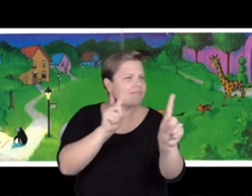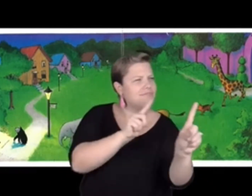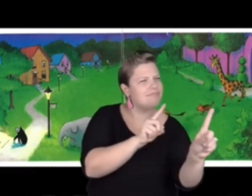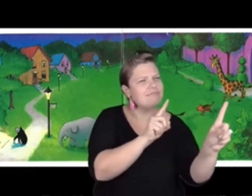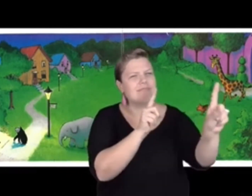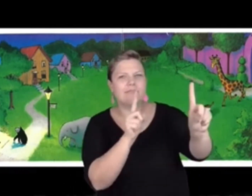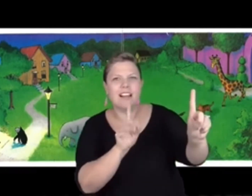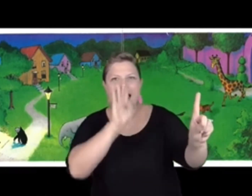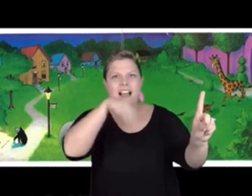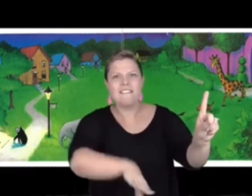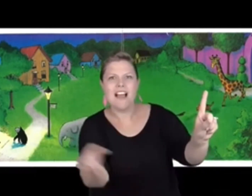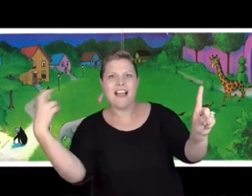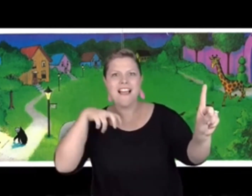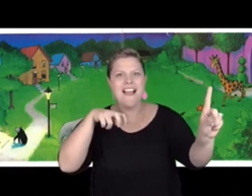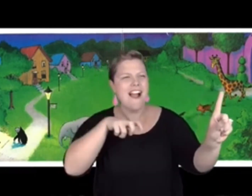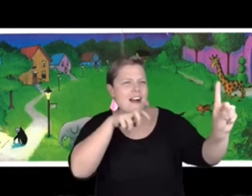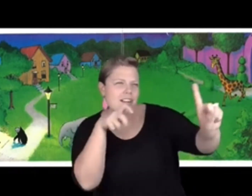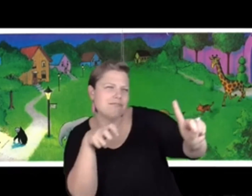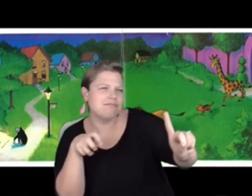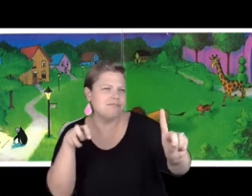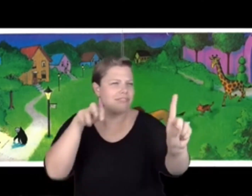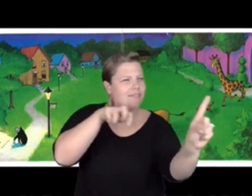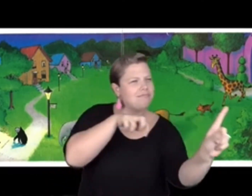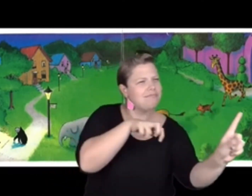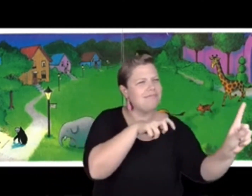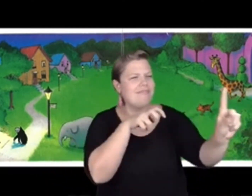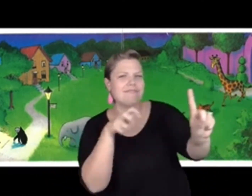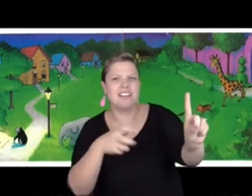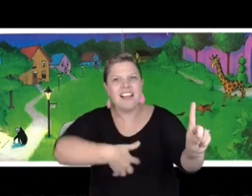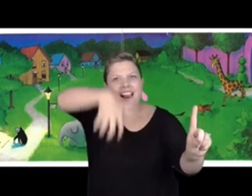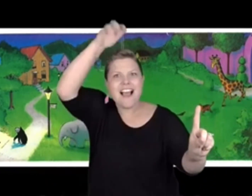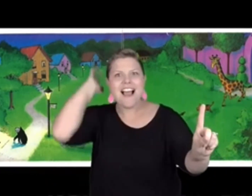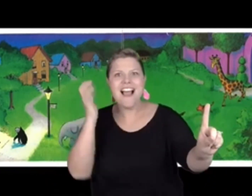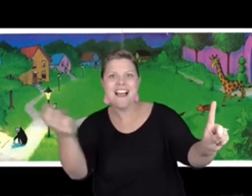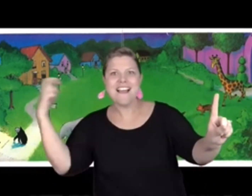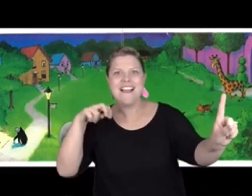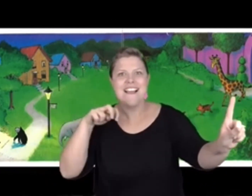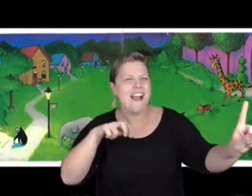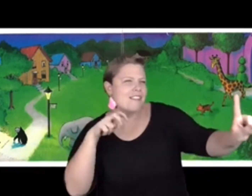Here comes the gorilla, the elephant, the lion,